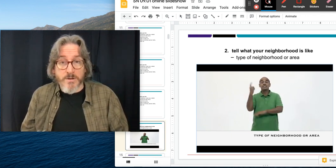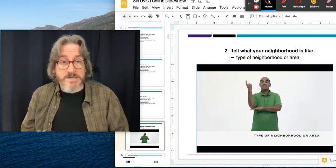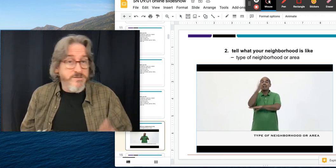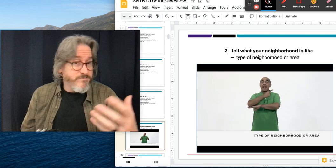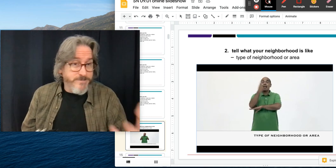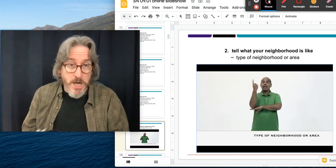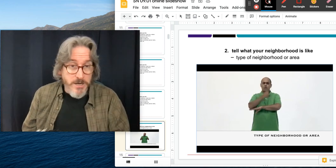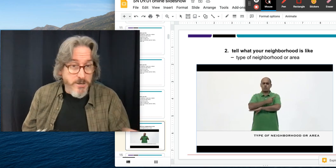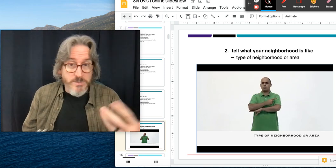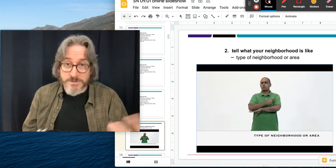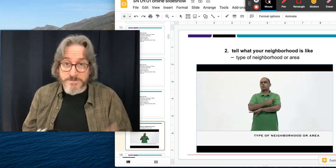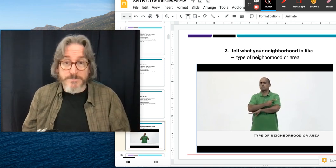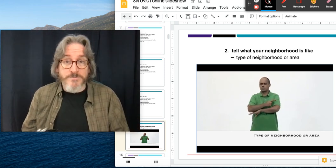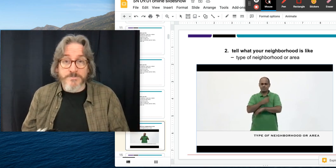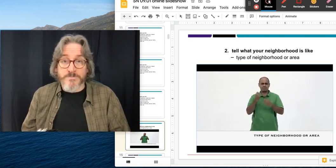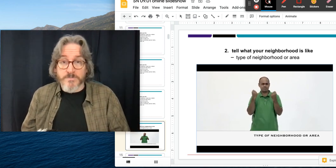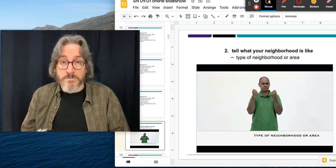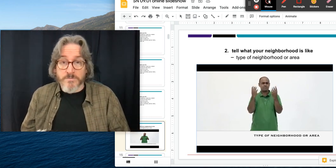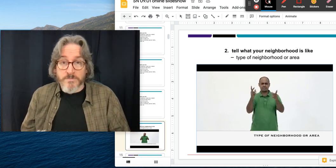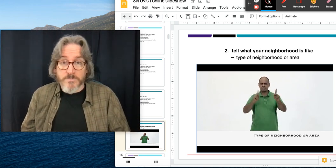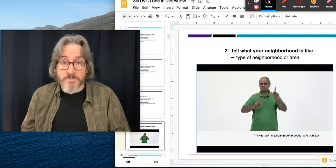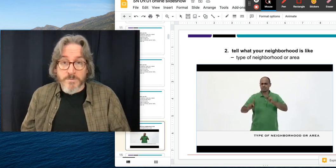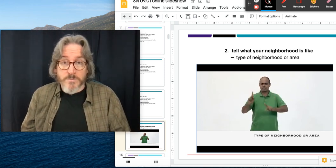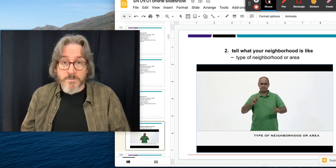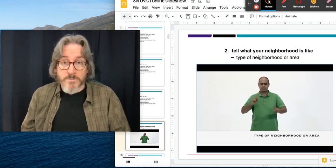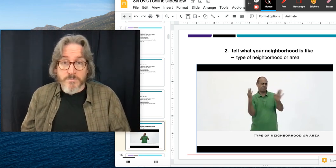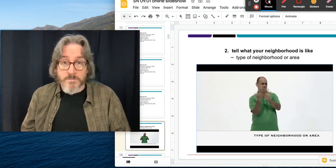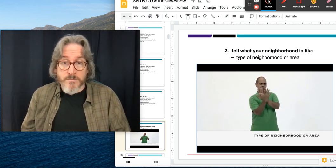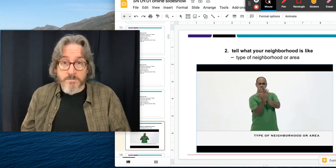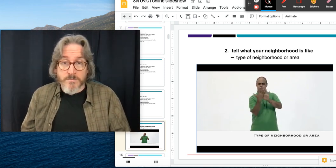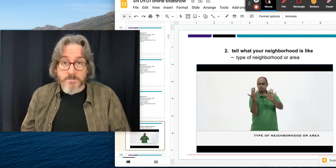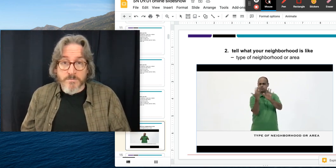But now it's condos.